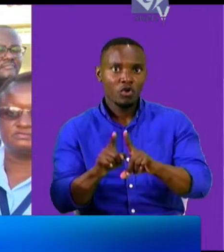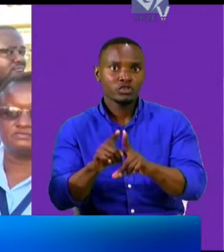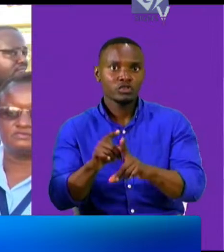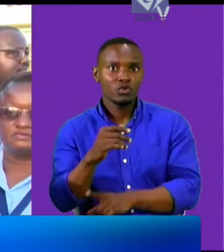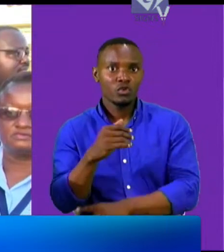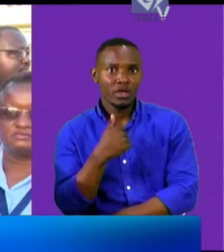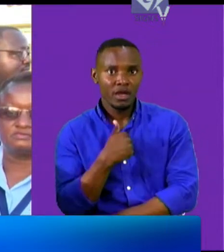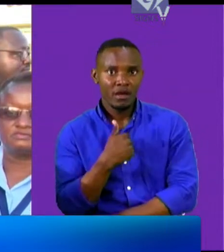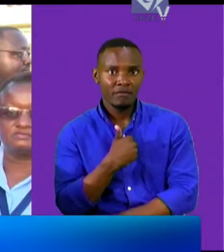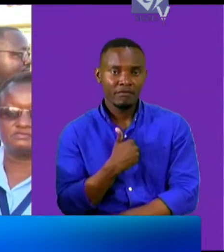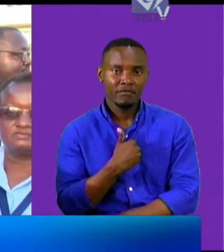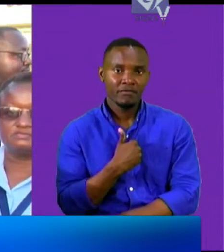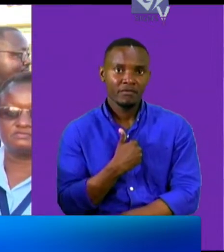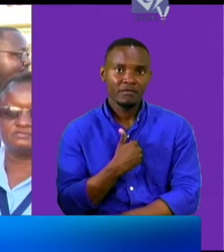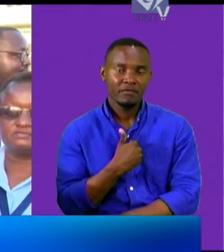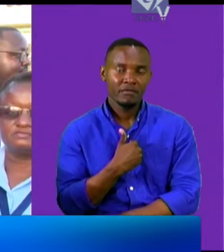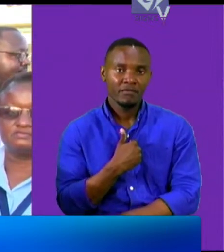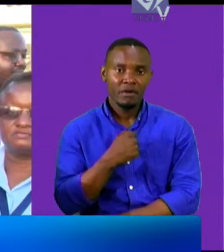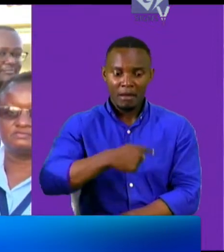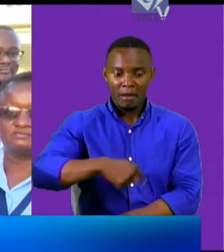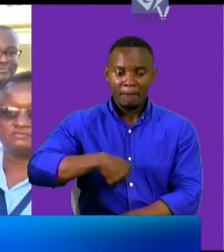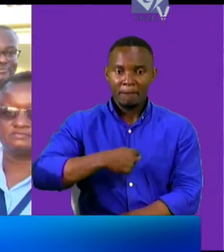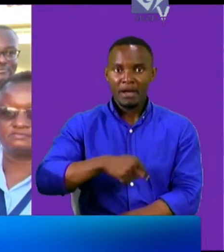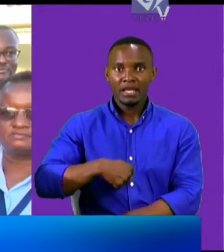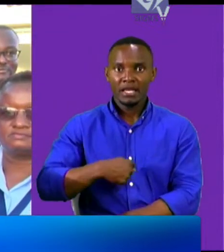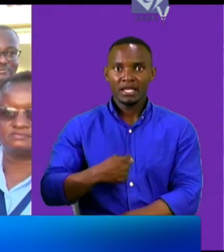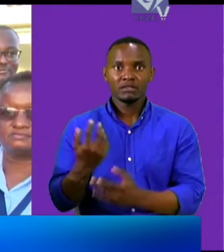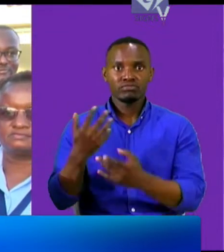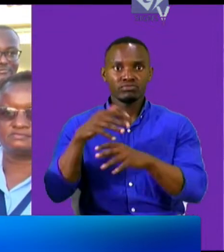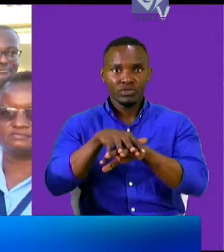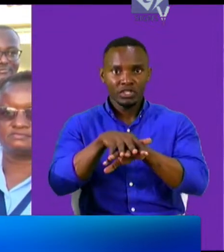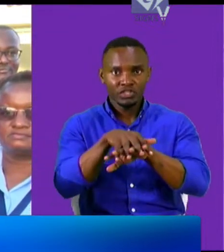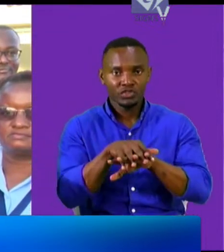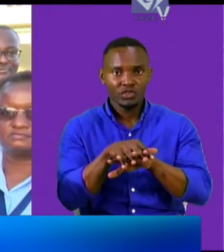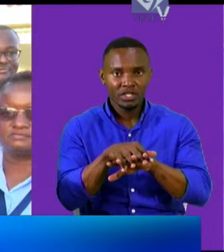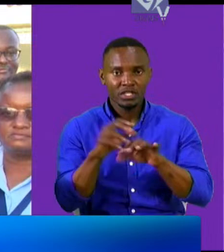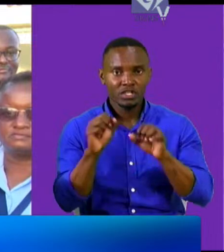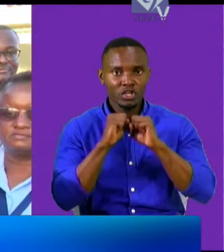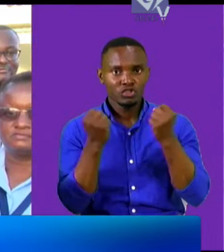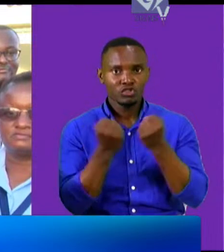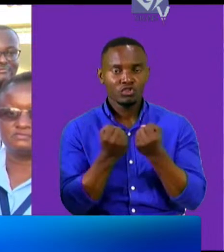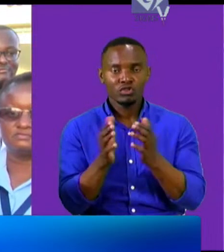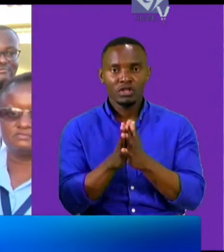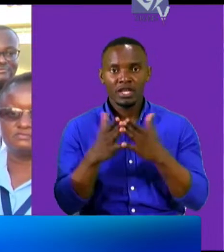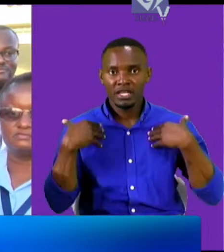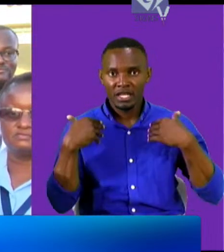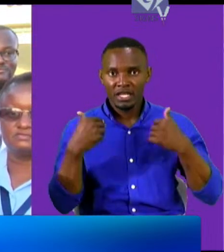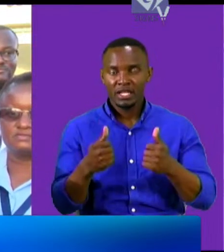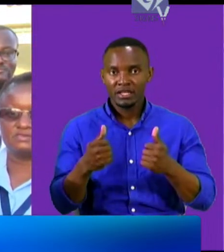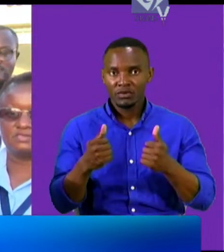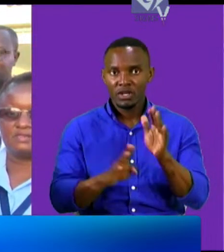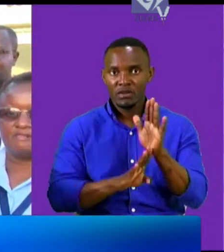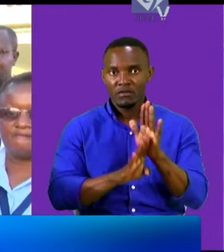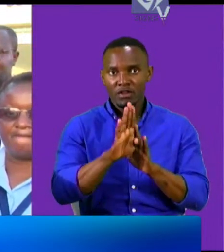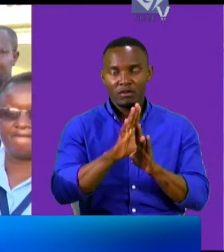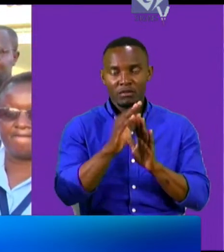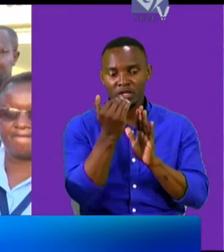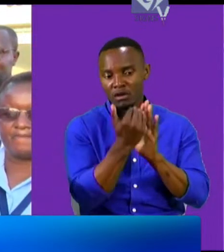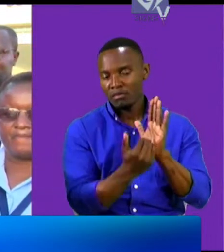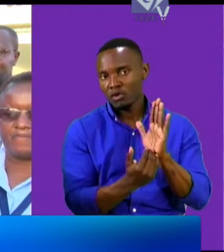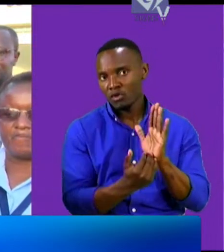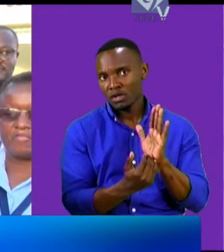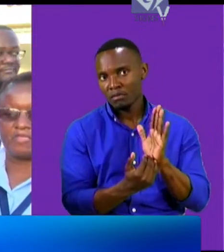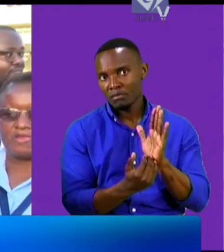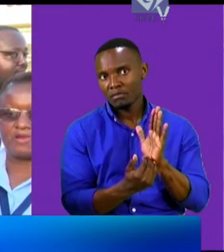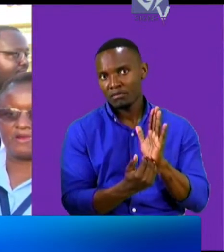same what we are calling Malindi Integrated Social and Health Development Program. We are also carrying